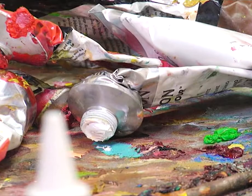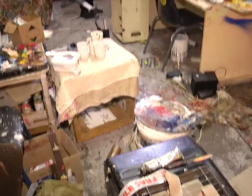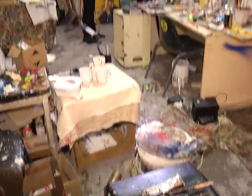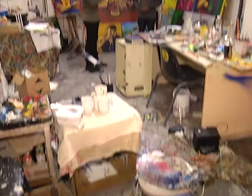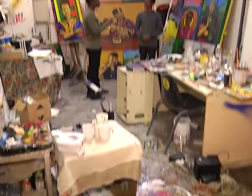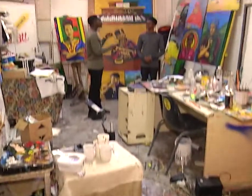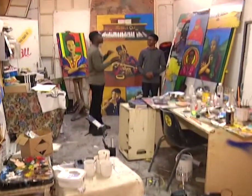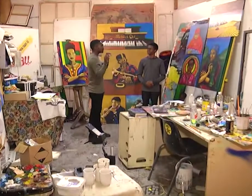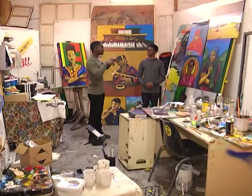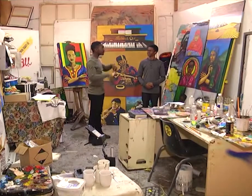So,